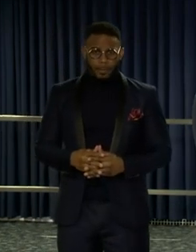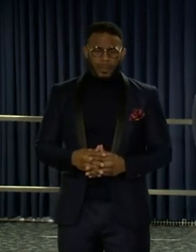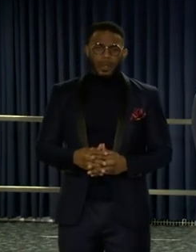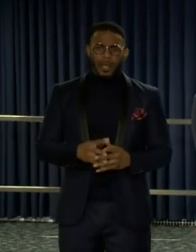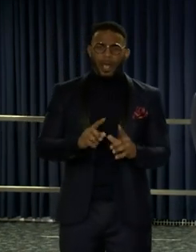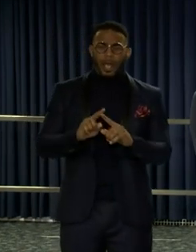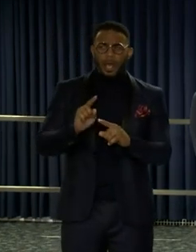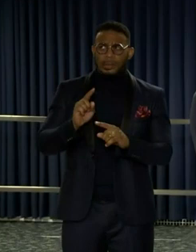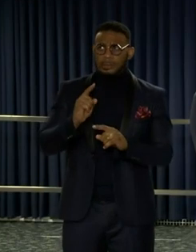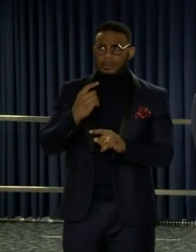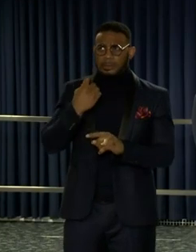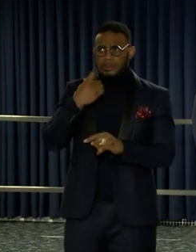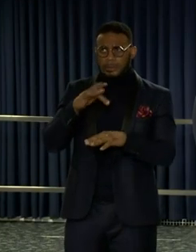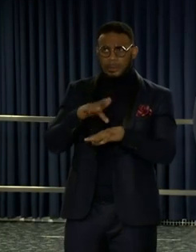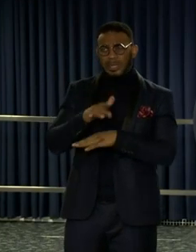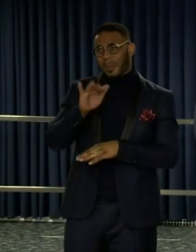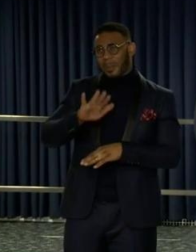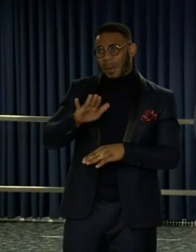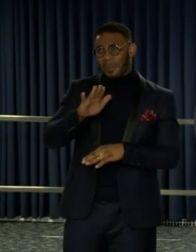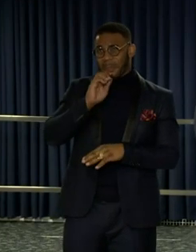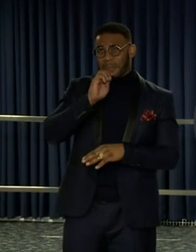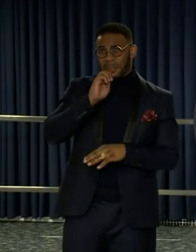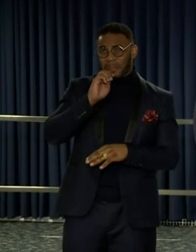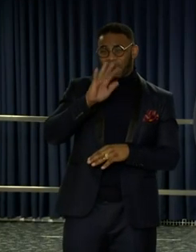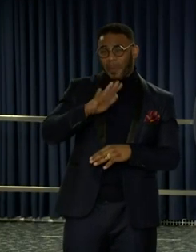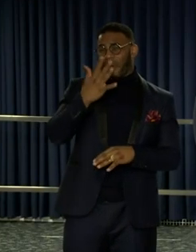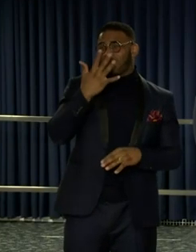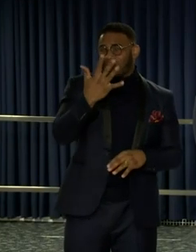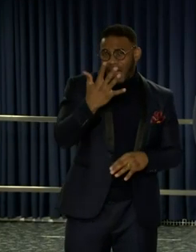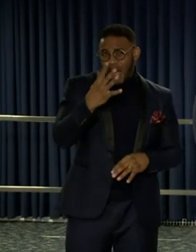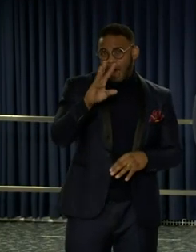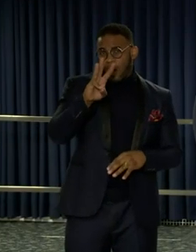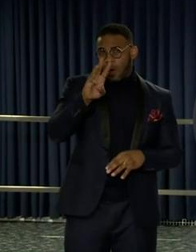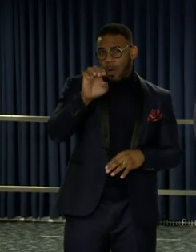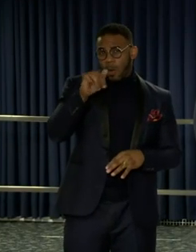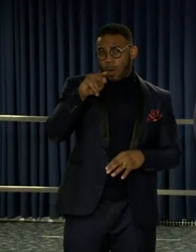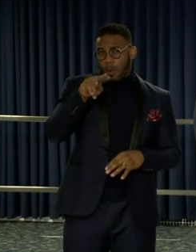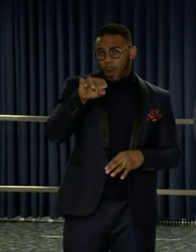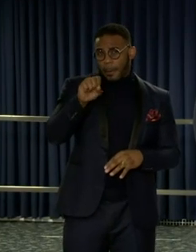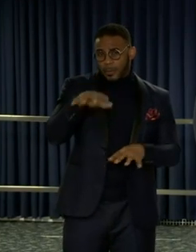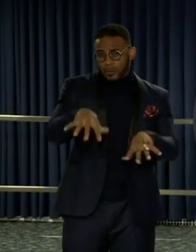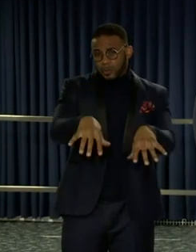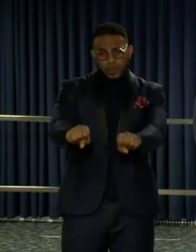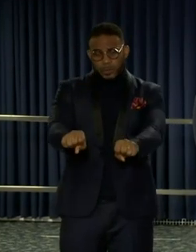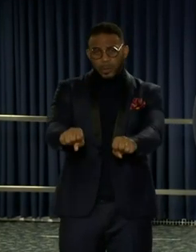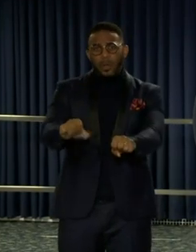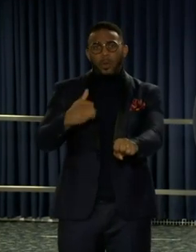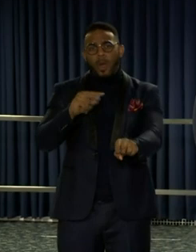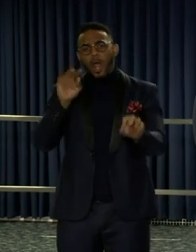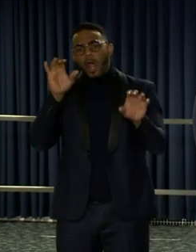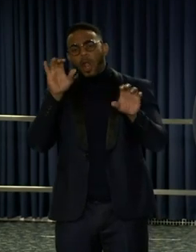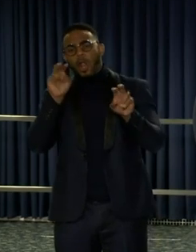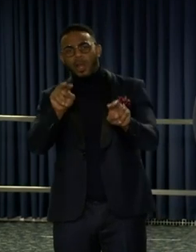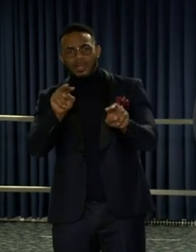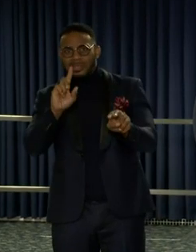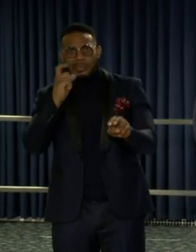As of earlier, there were approximately five weapons that have been recovered. We were looking